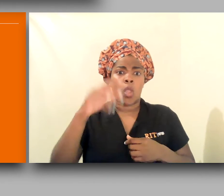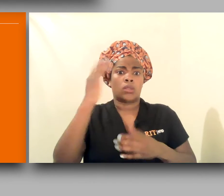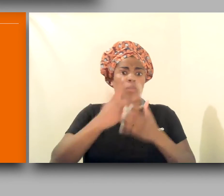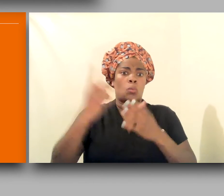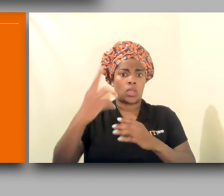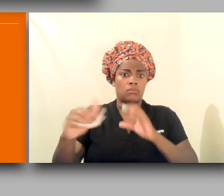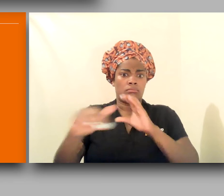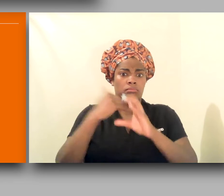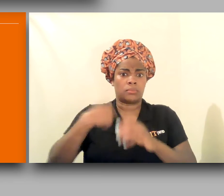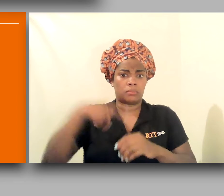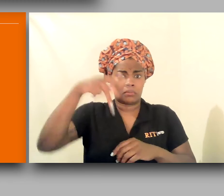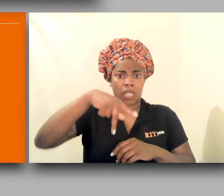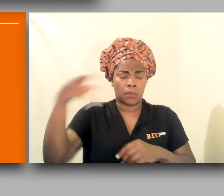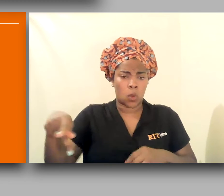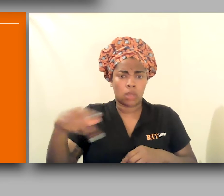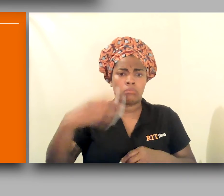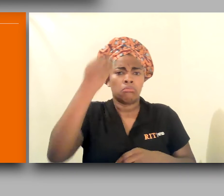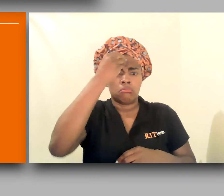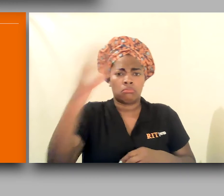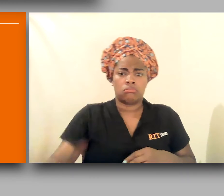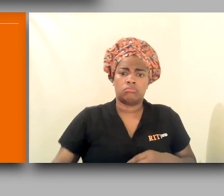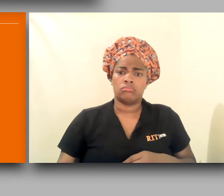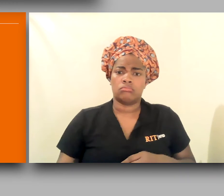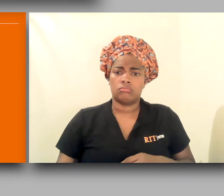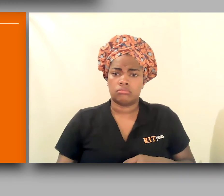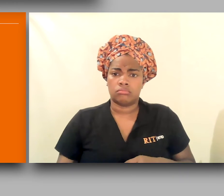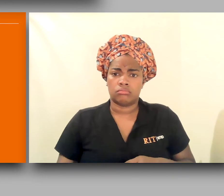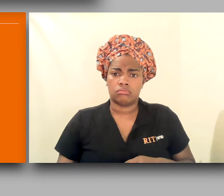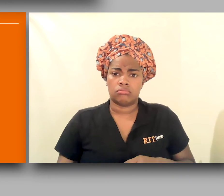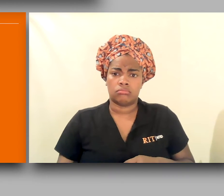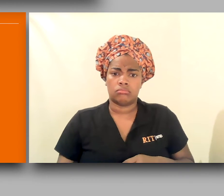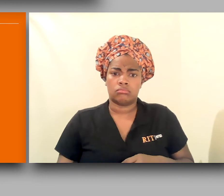PowerPoint if you would like.